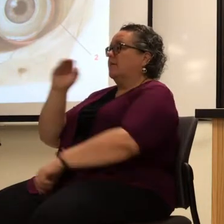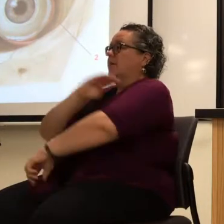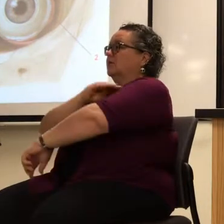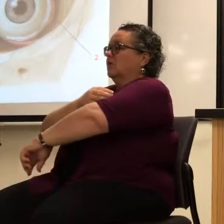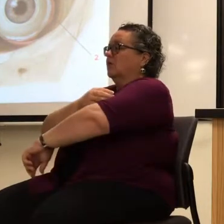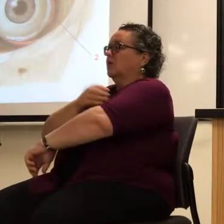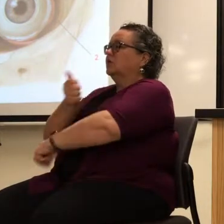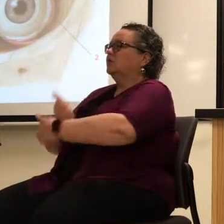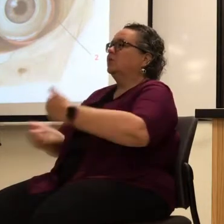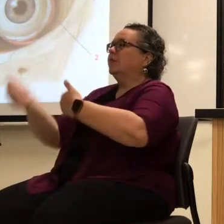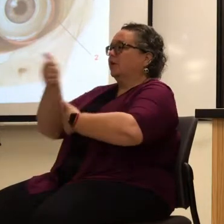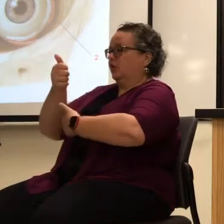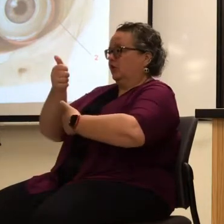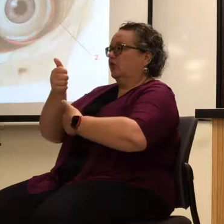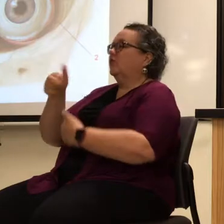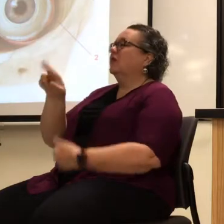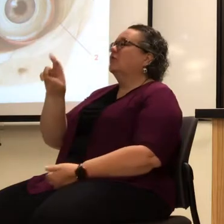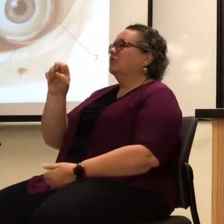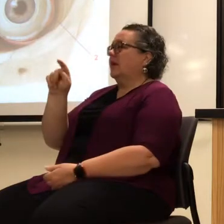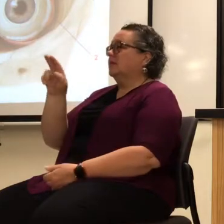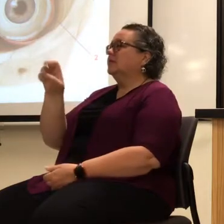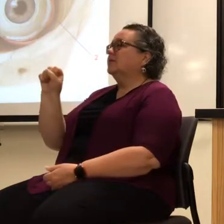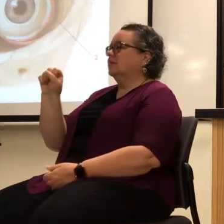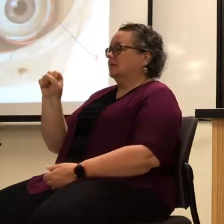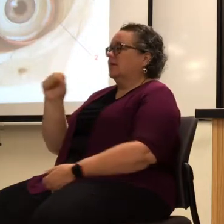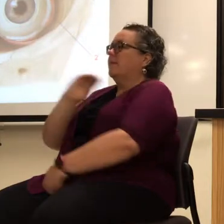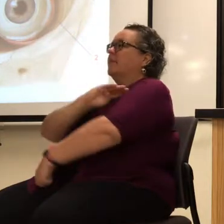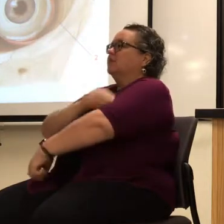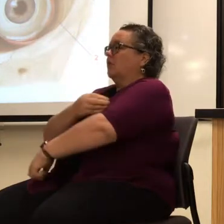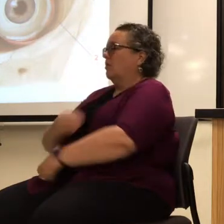I'll just put superior rectus.